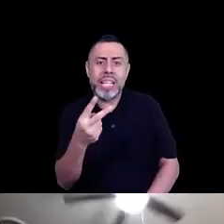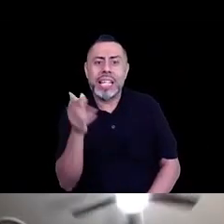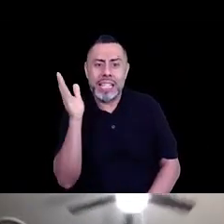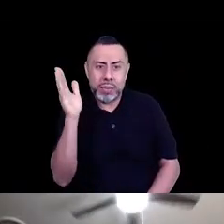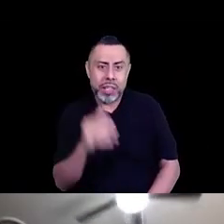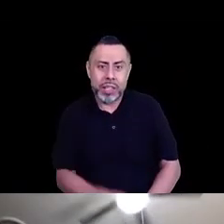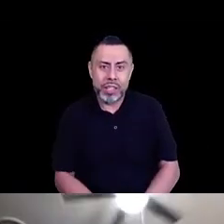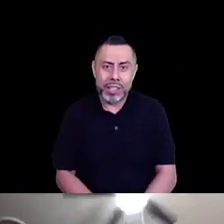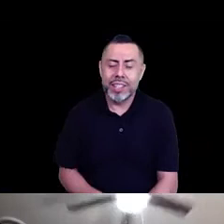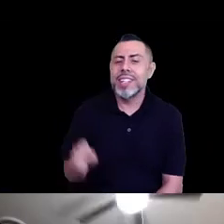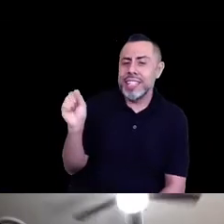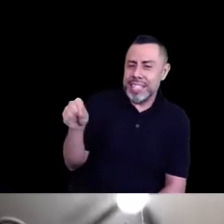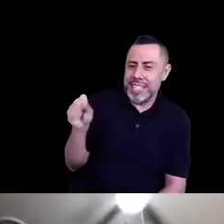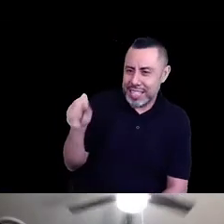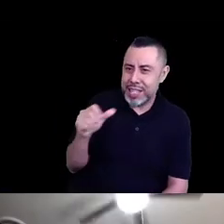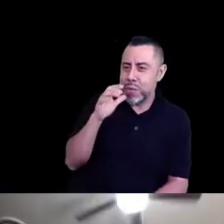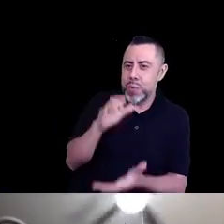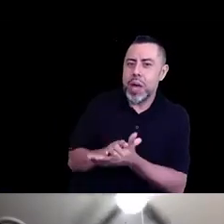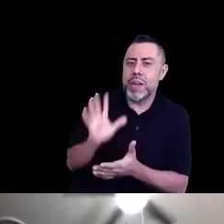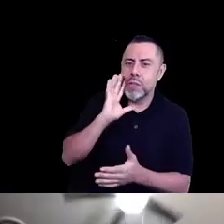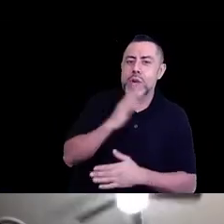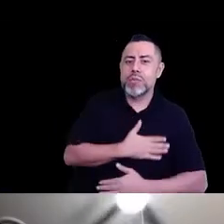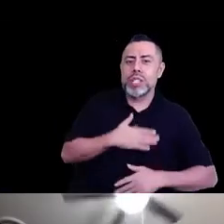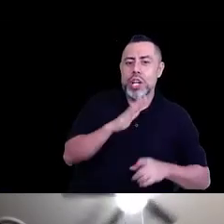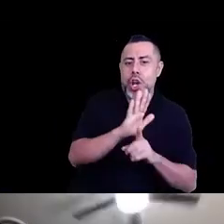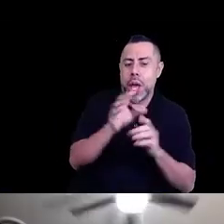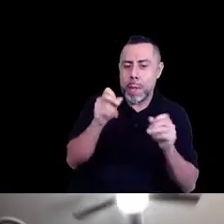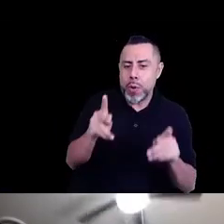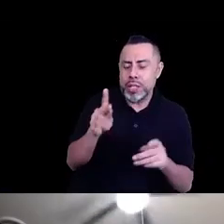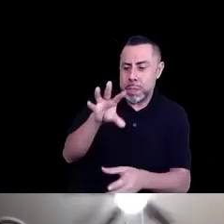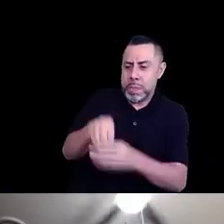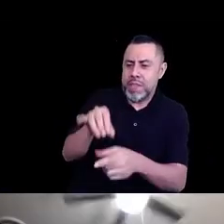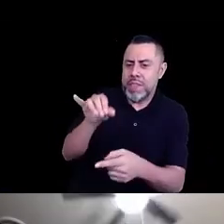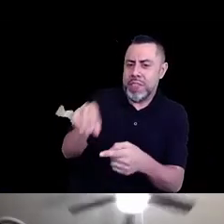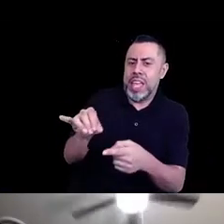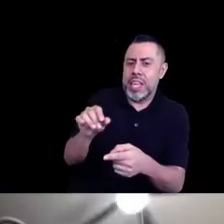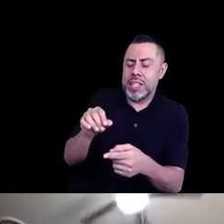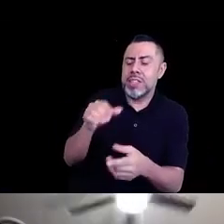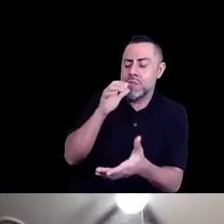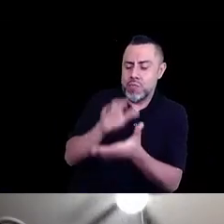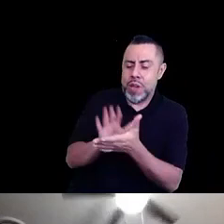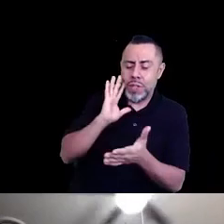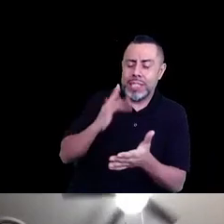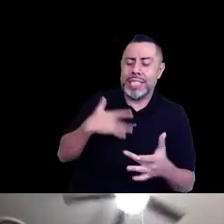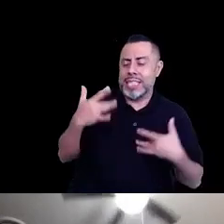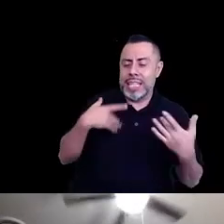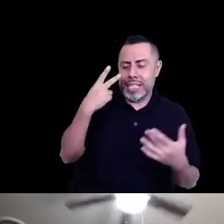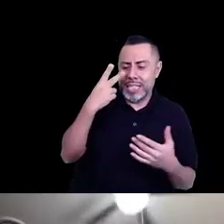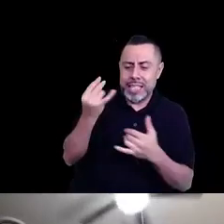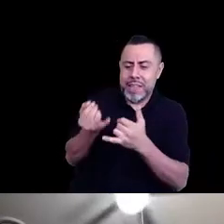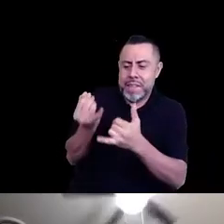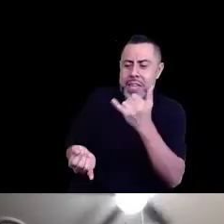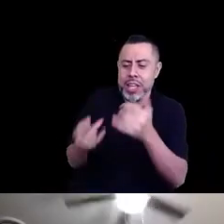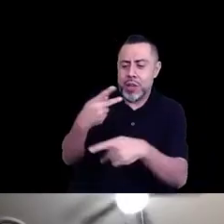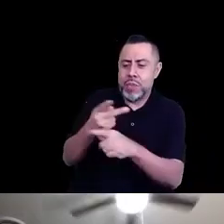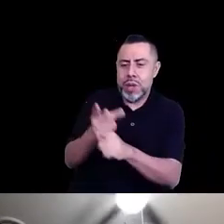really appreciated the opportunity to do that and was really excited to see the final product come out. Yes, and our beautiful